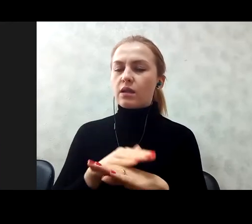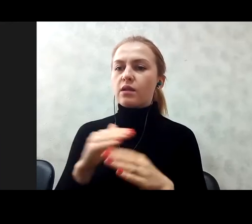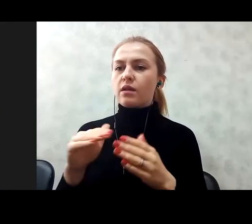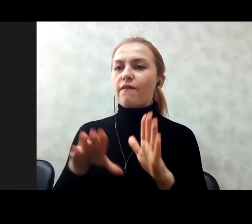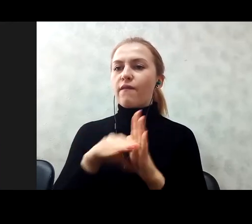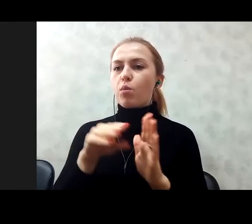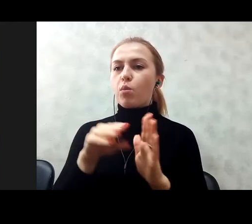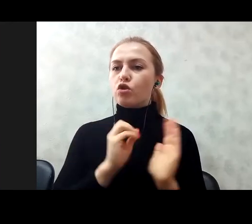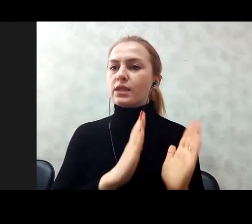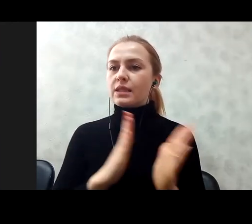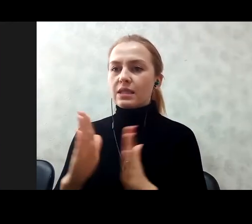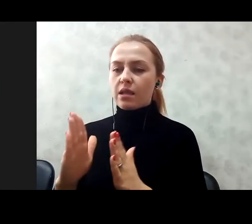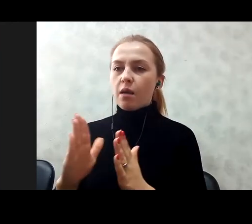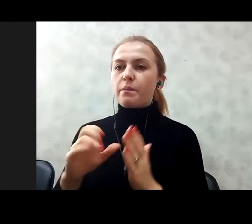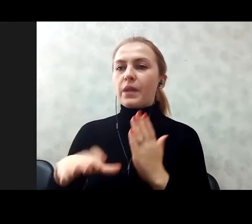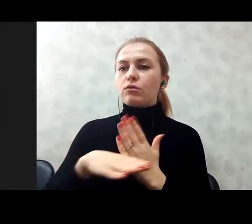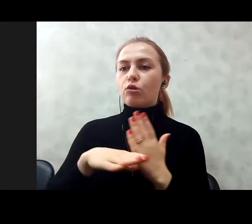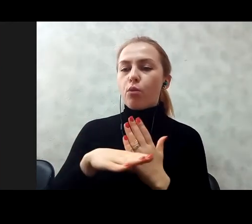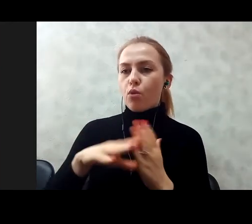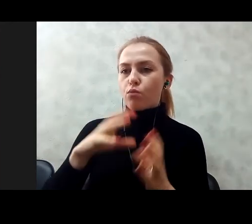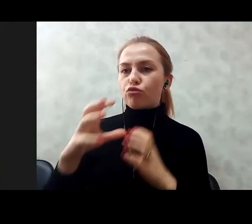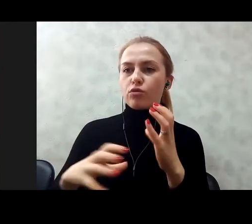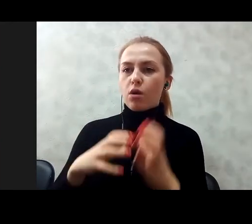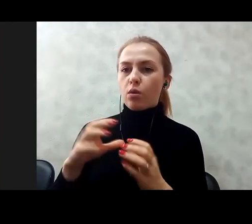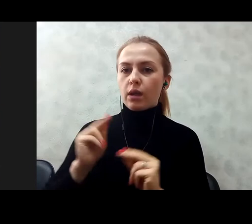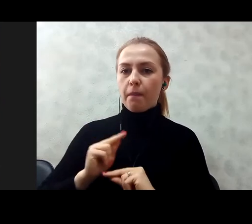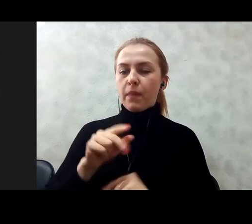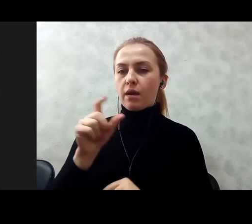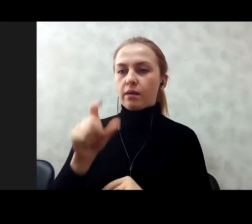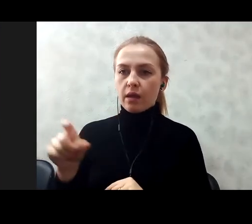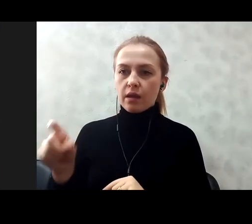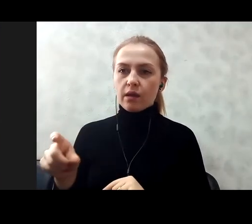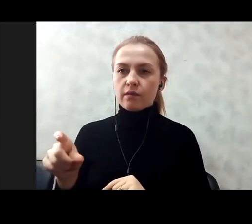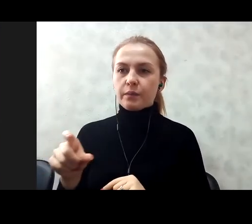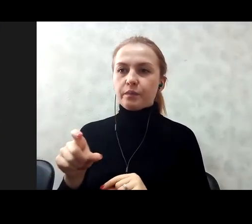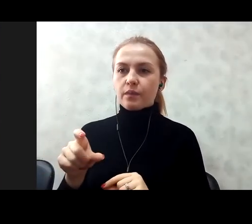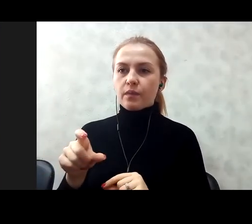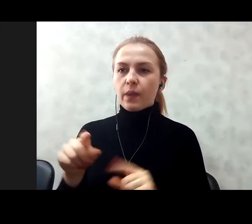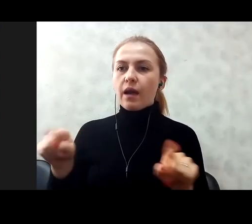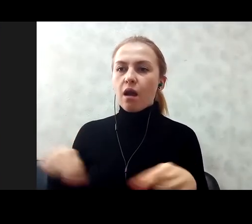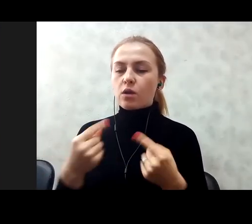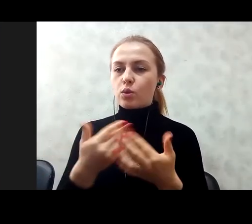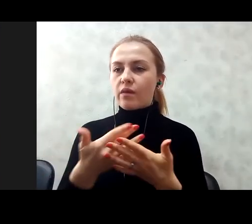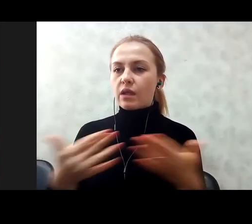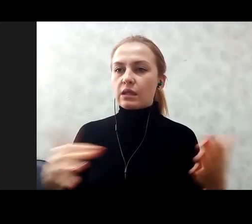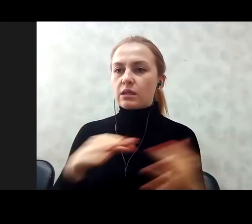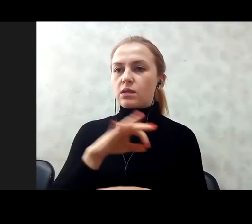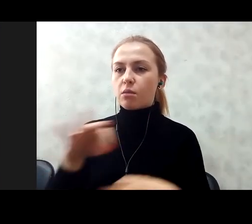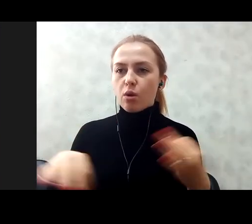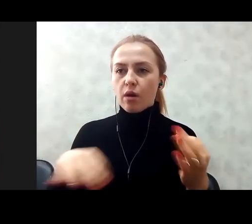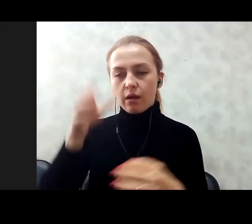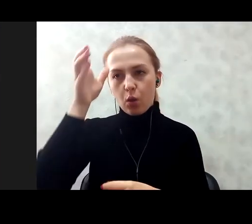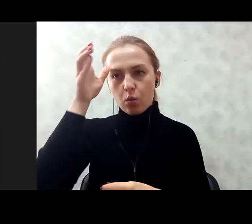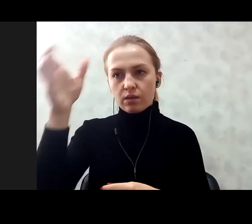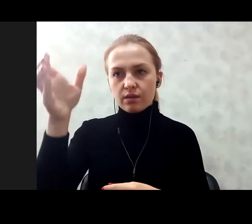fairly complex election system was implemented, and we are thankful to